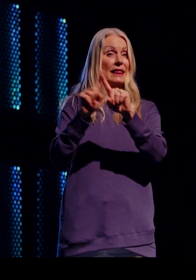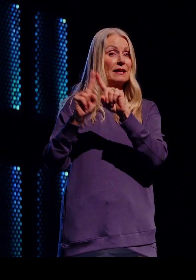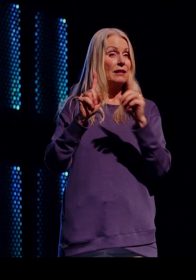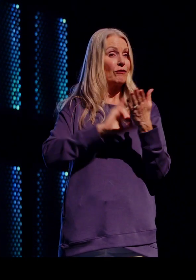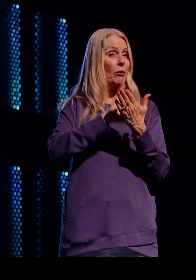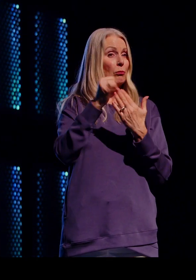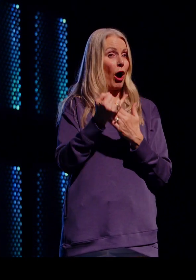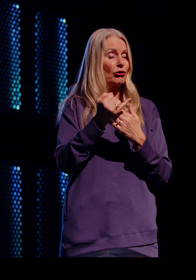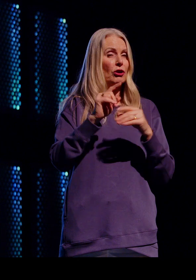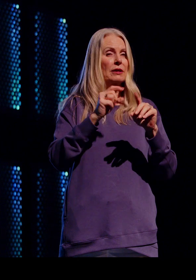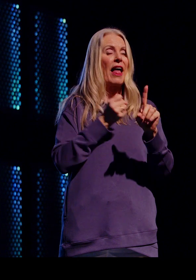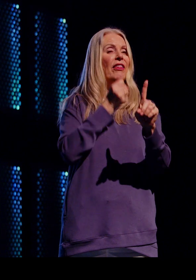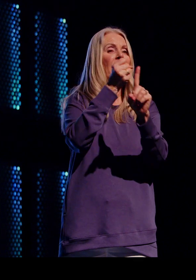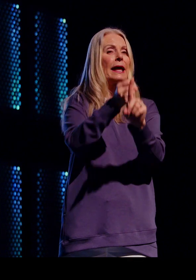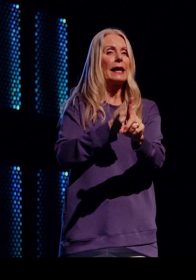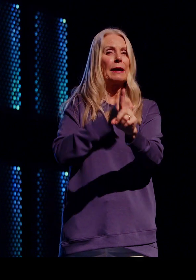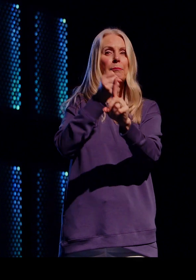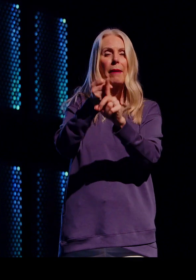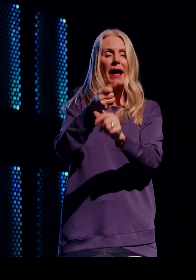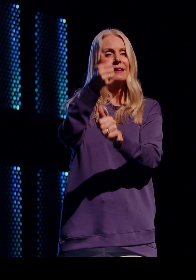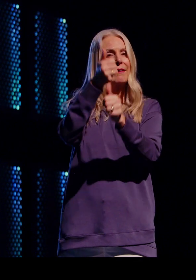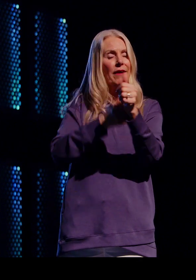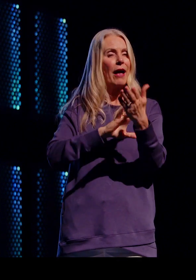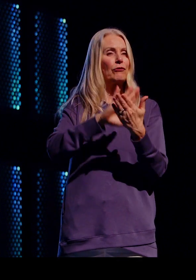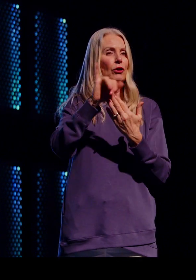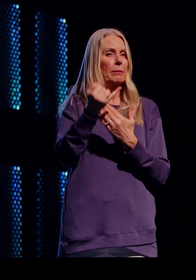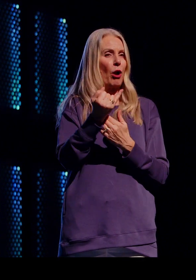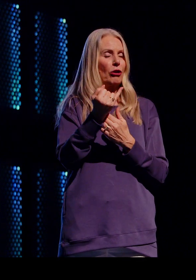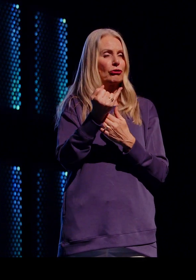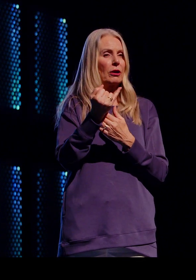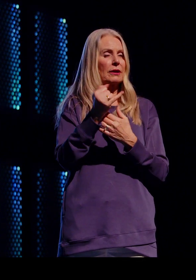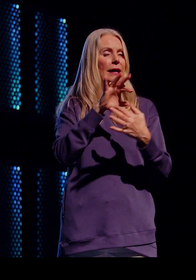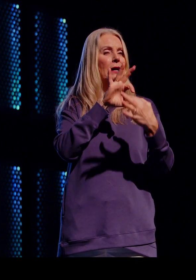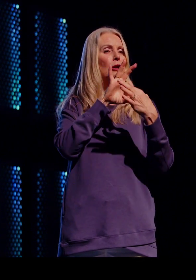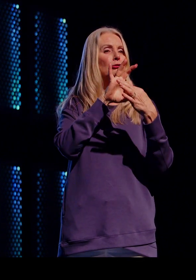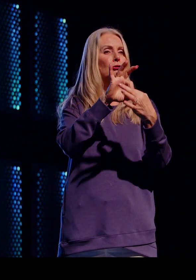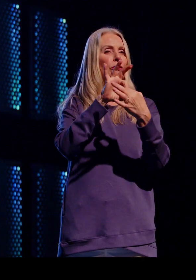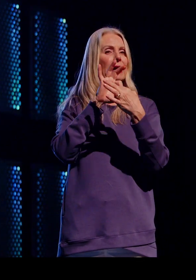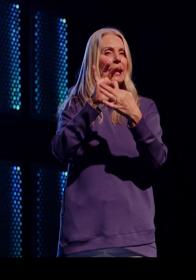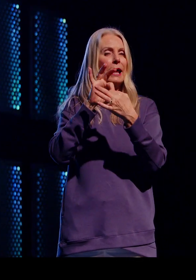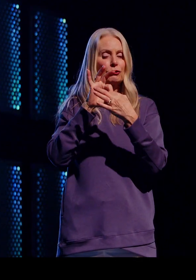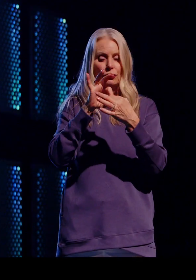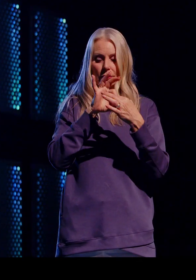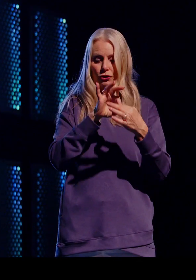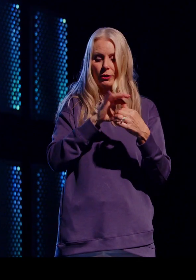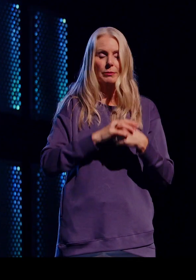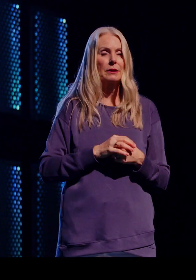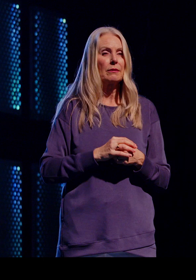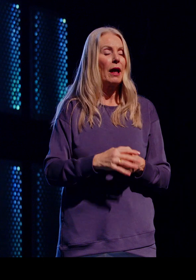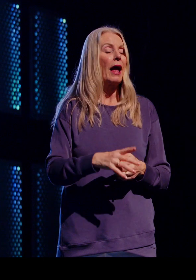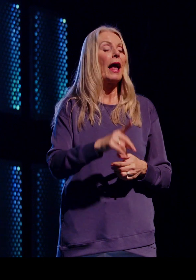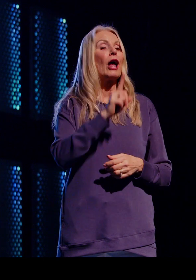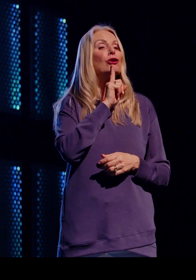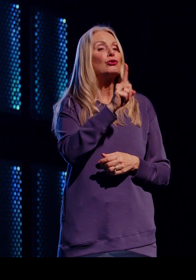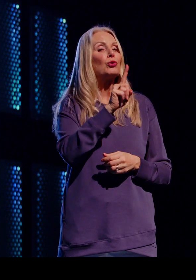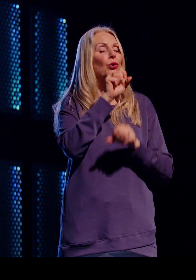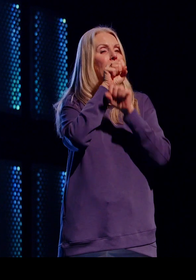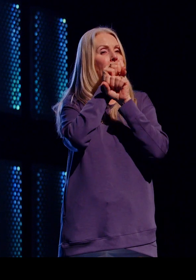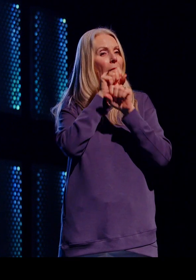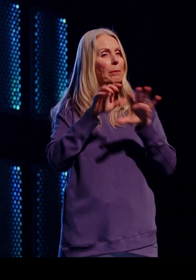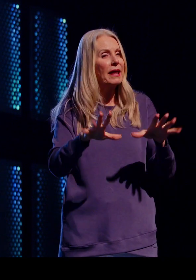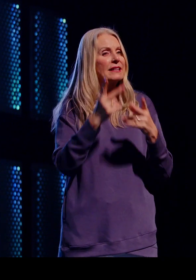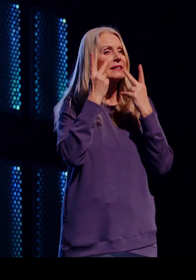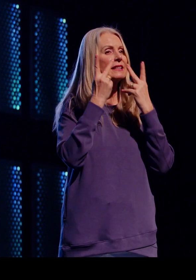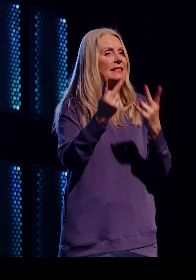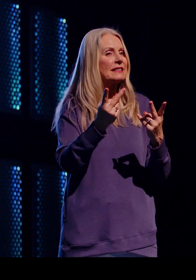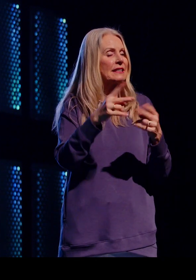the impact of every project is the relationship, not the project. It's truly been a blessing to see how the local governments